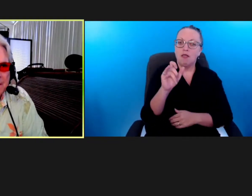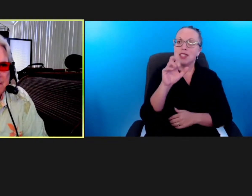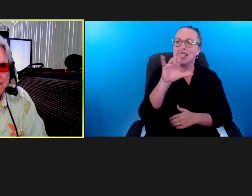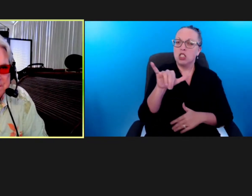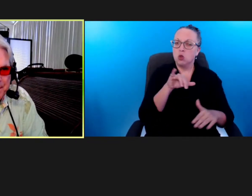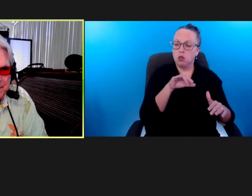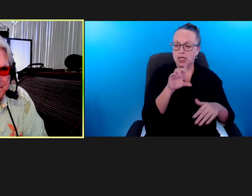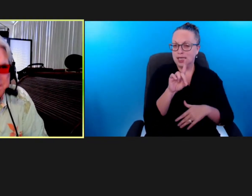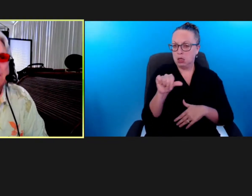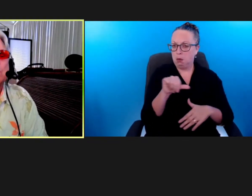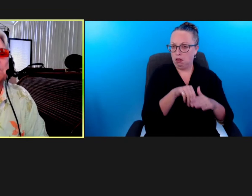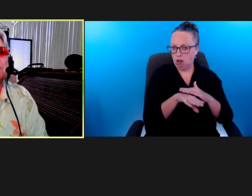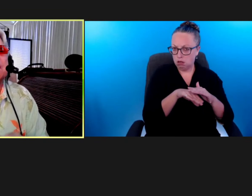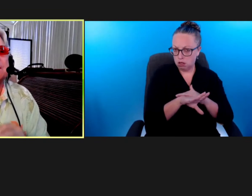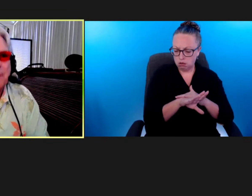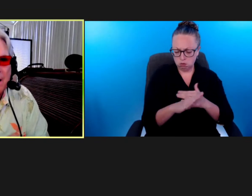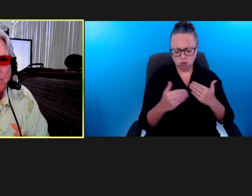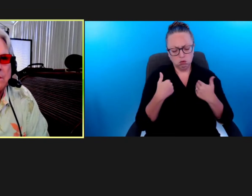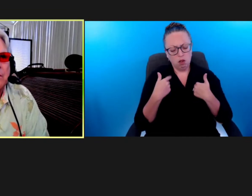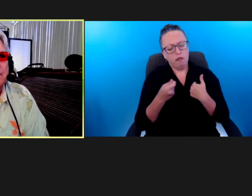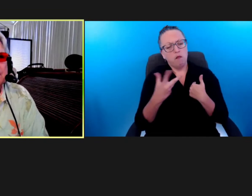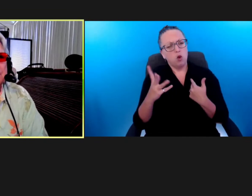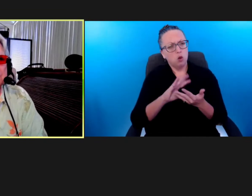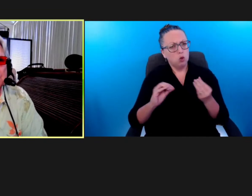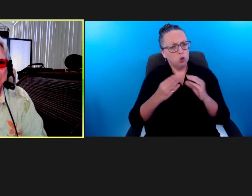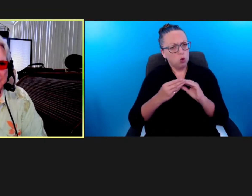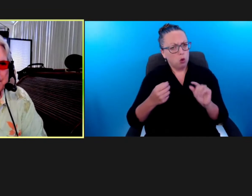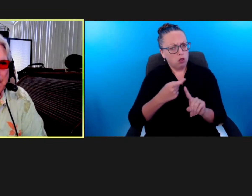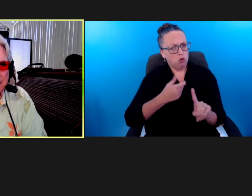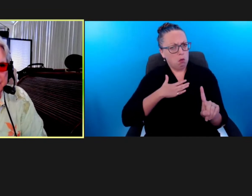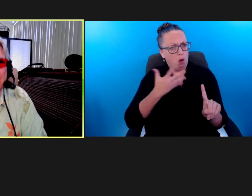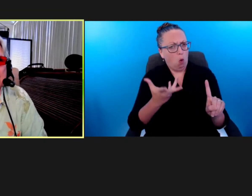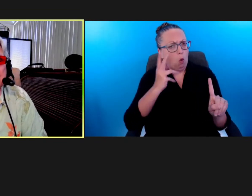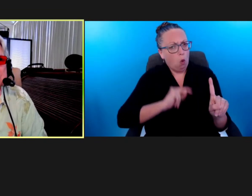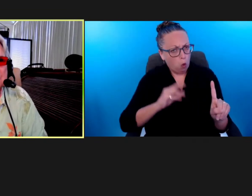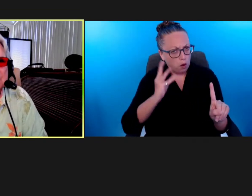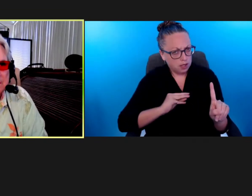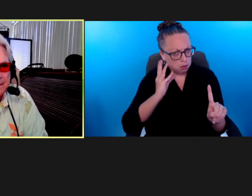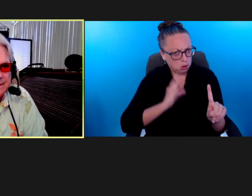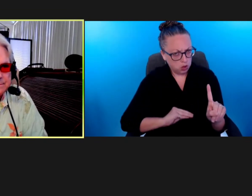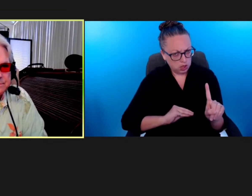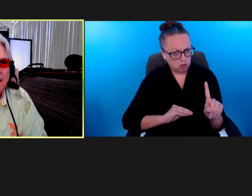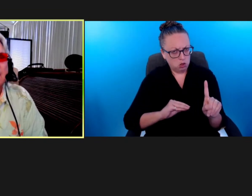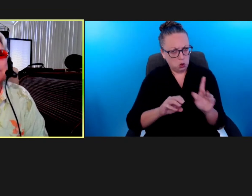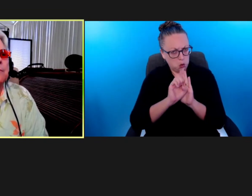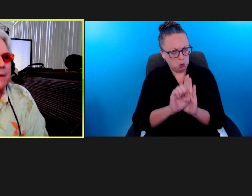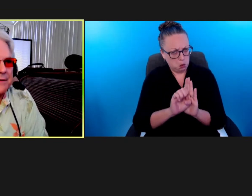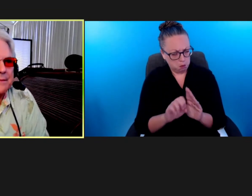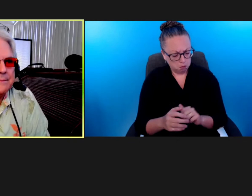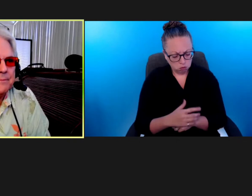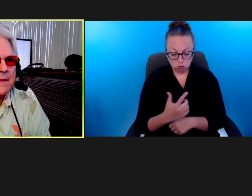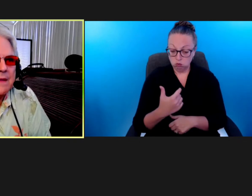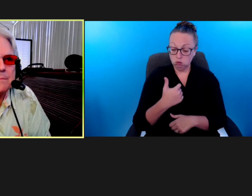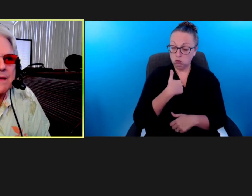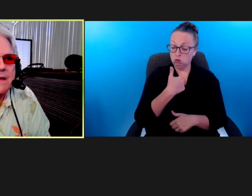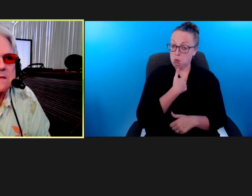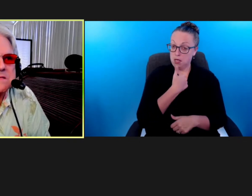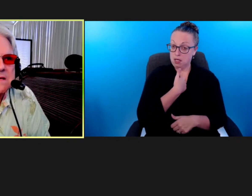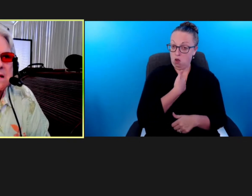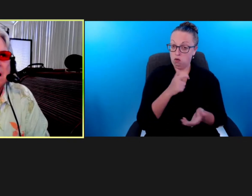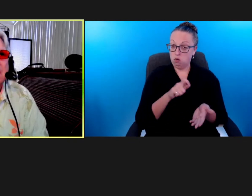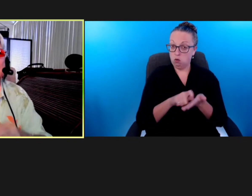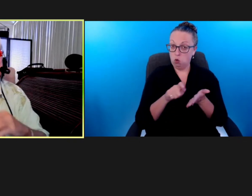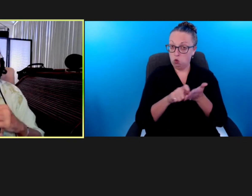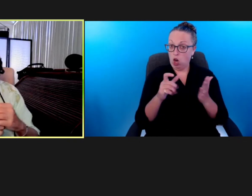my own life experience which can make the power of audio description come alive most clearly. I'm a writer. In my